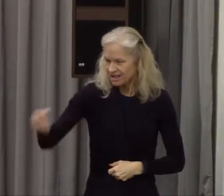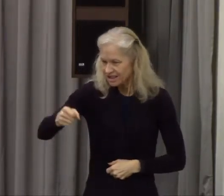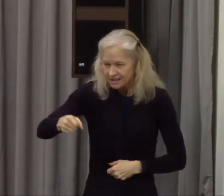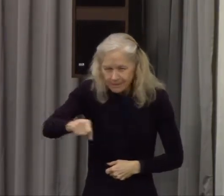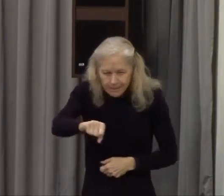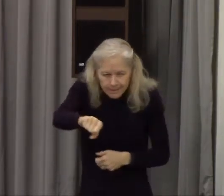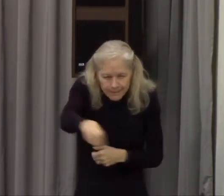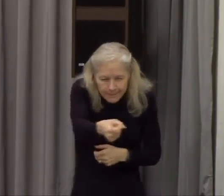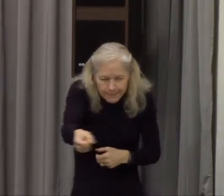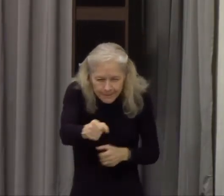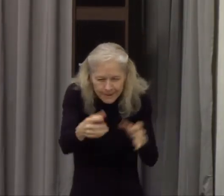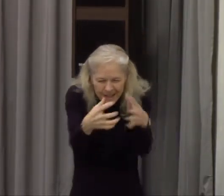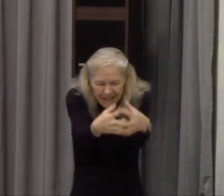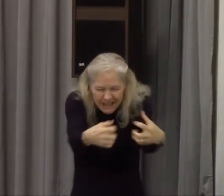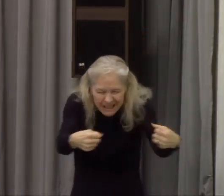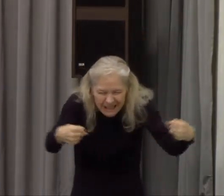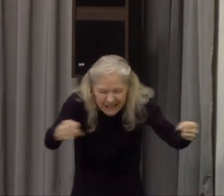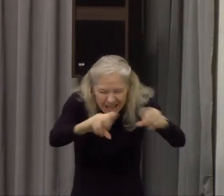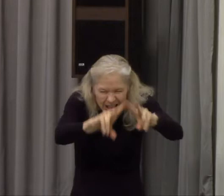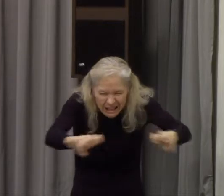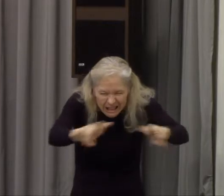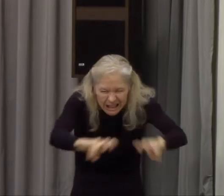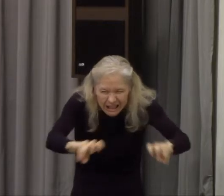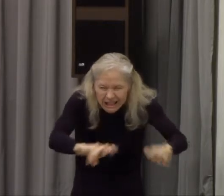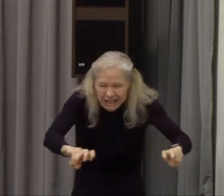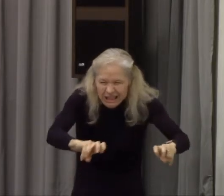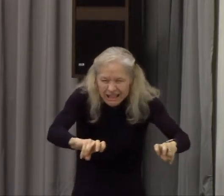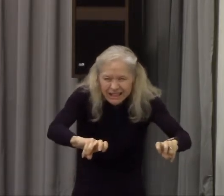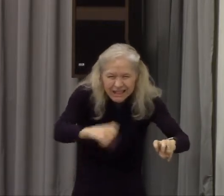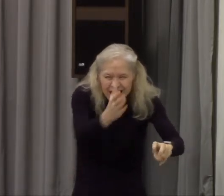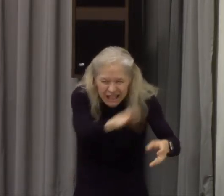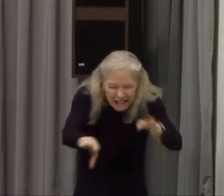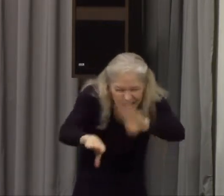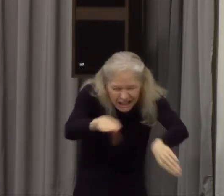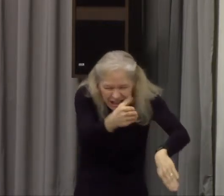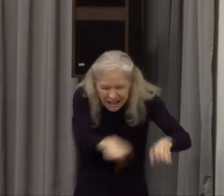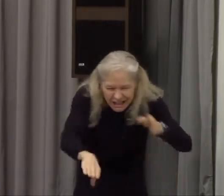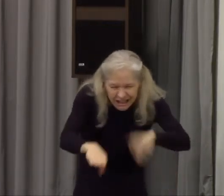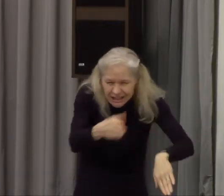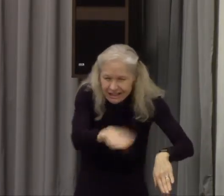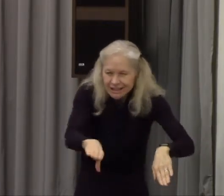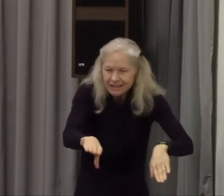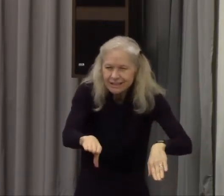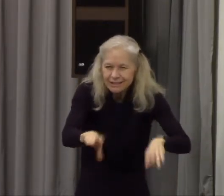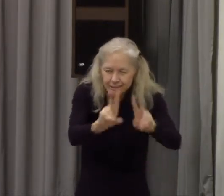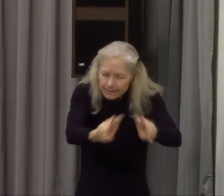You know what's going to be judged at the judgment seat of Christ? What's on the inside.